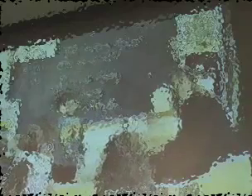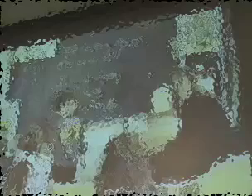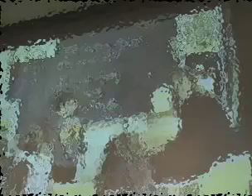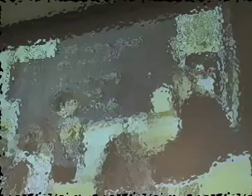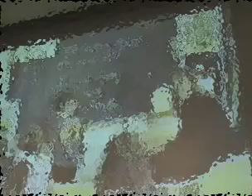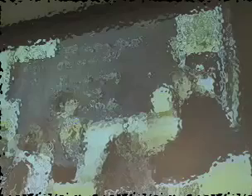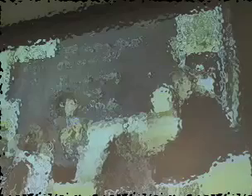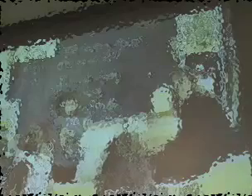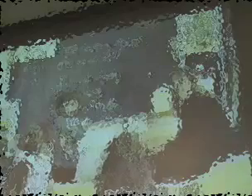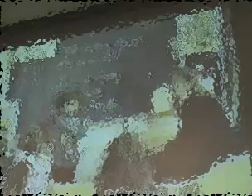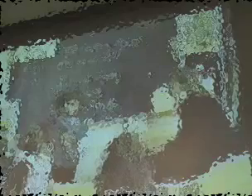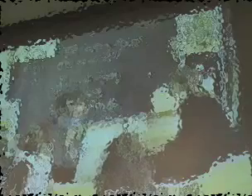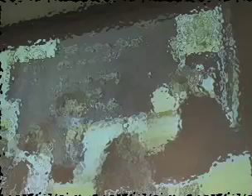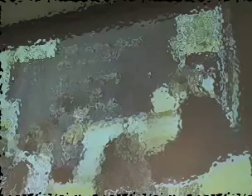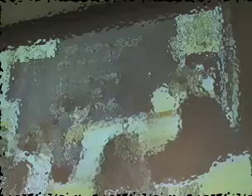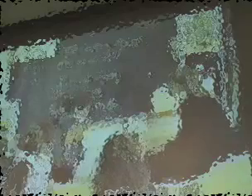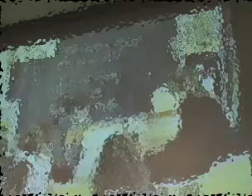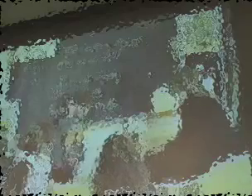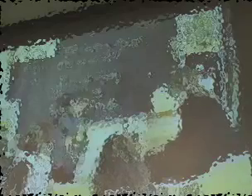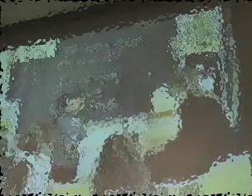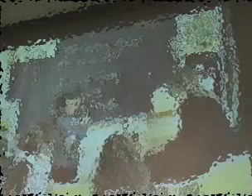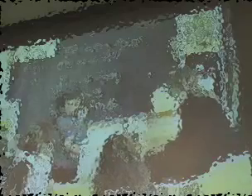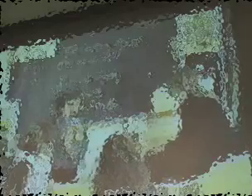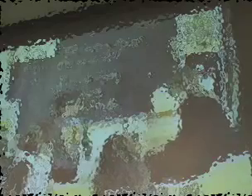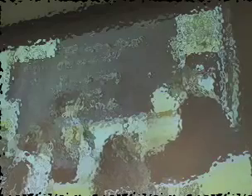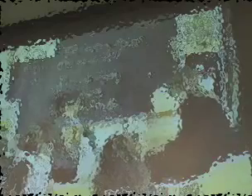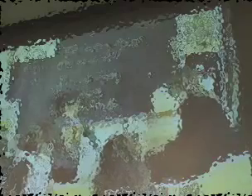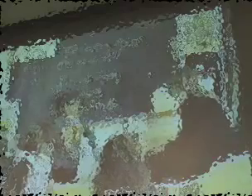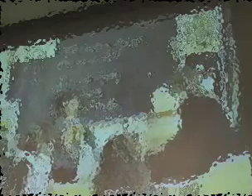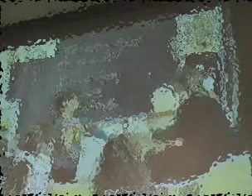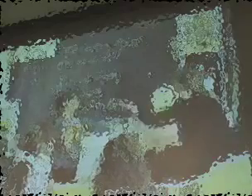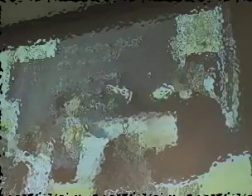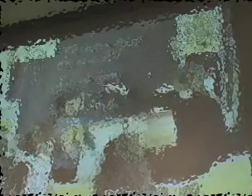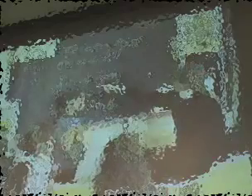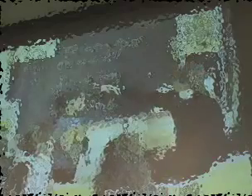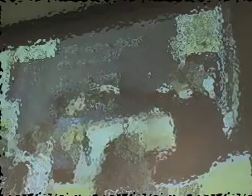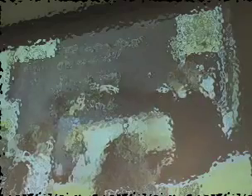It's sunny. It's sunny today. It's sunny. I'm done.